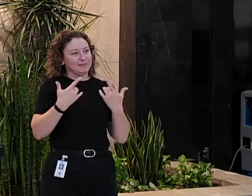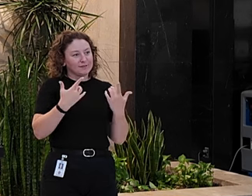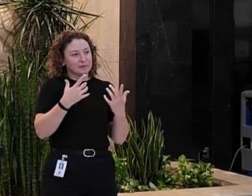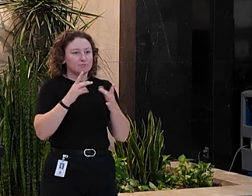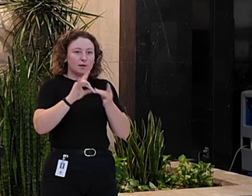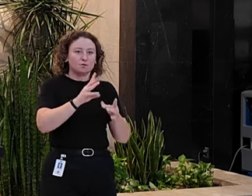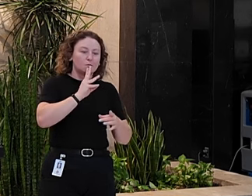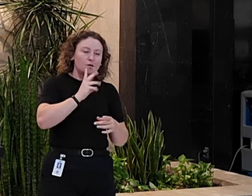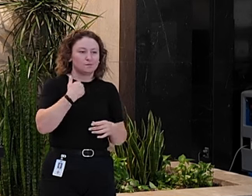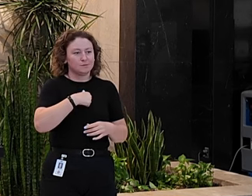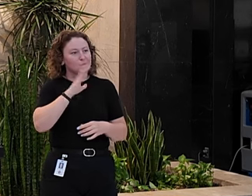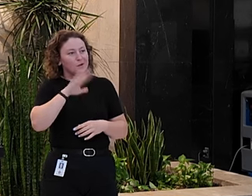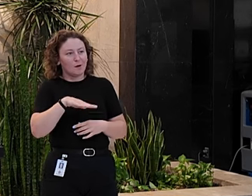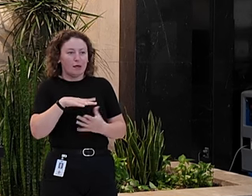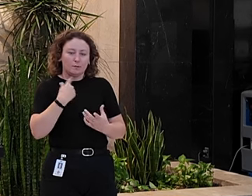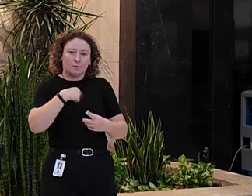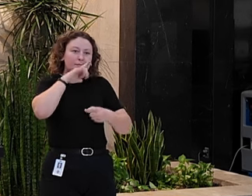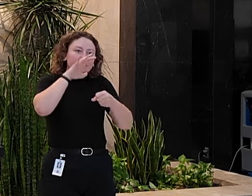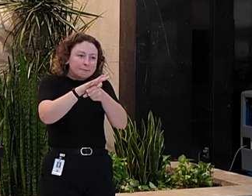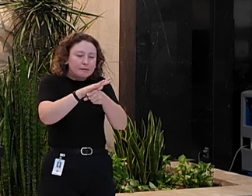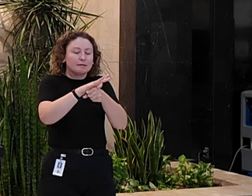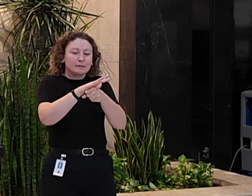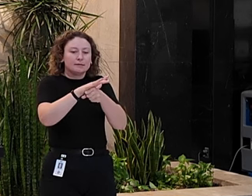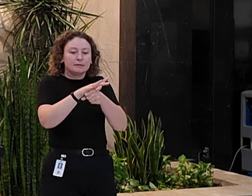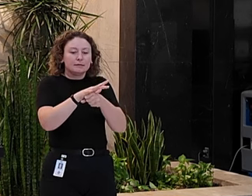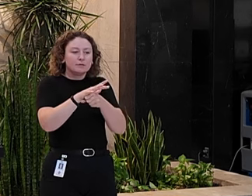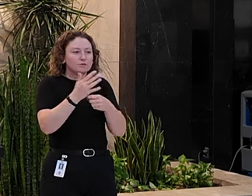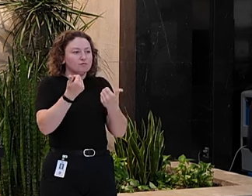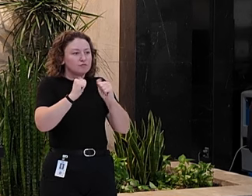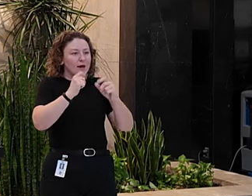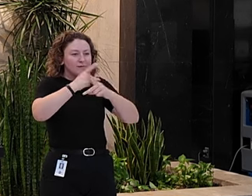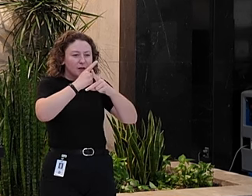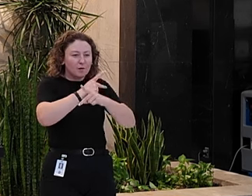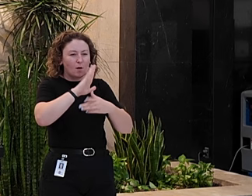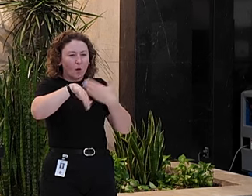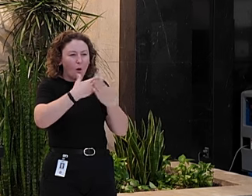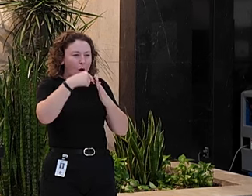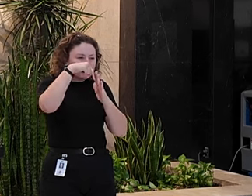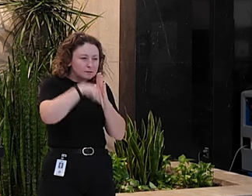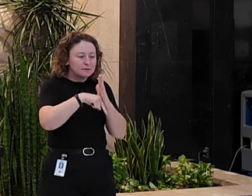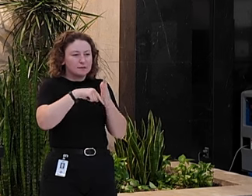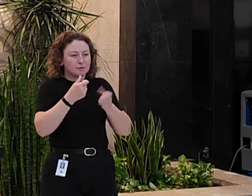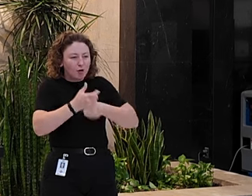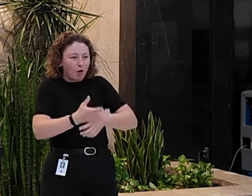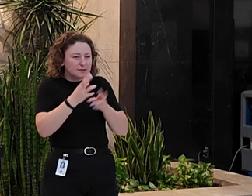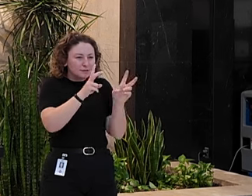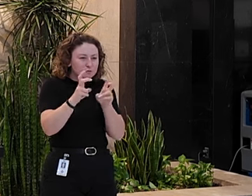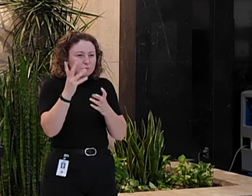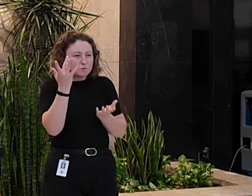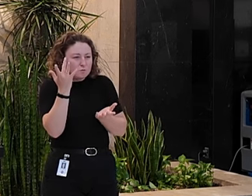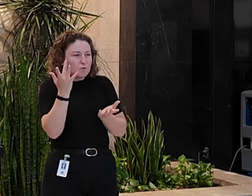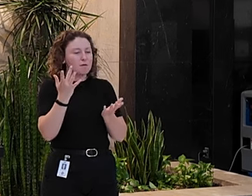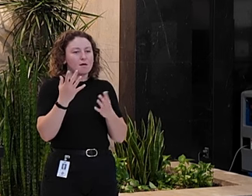that we are super committed to figuring out what the core root cause issues are and addressing those issues. And we